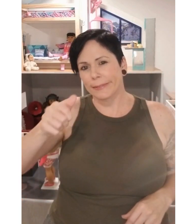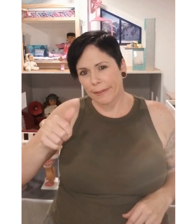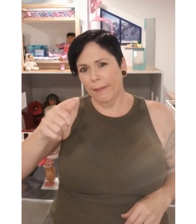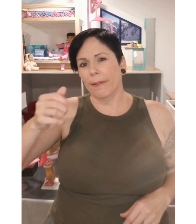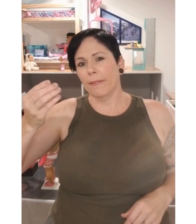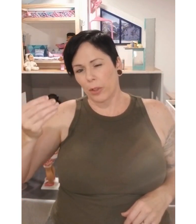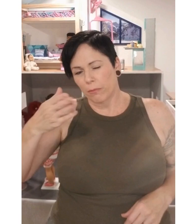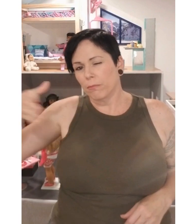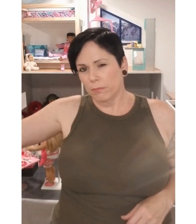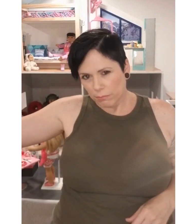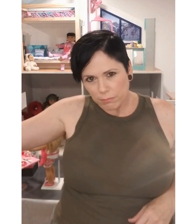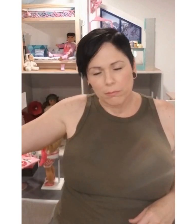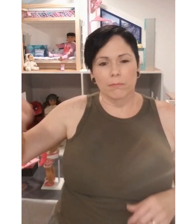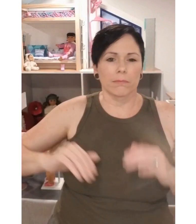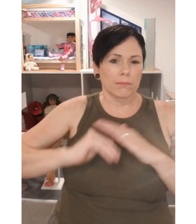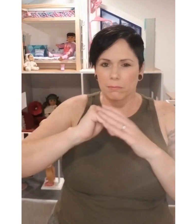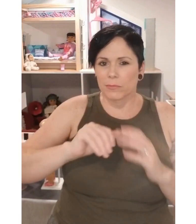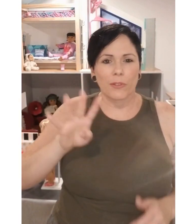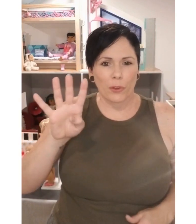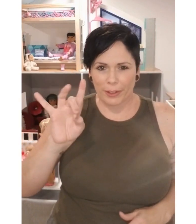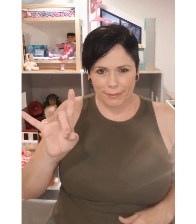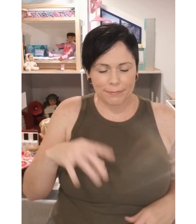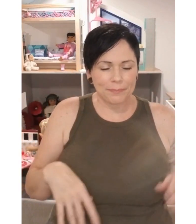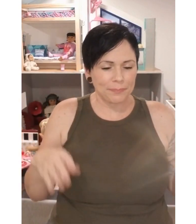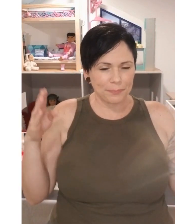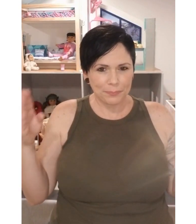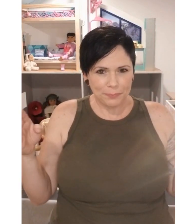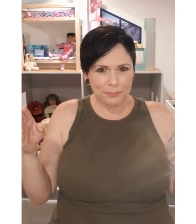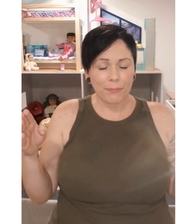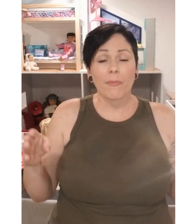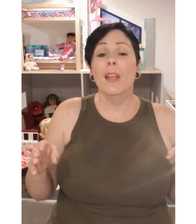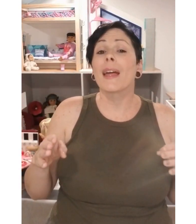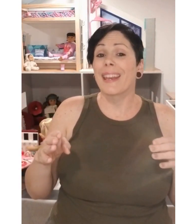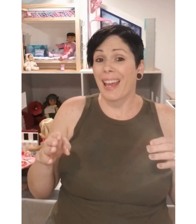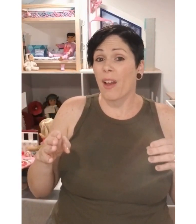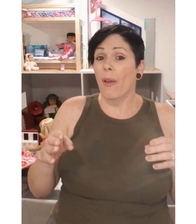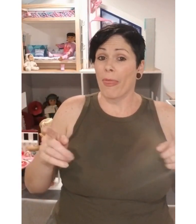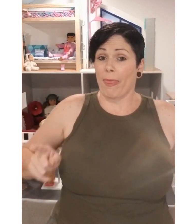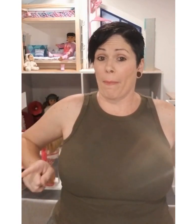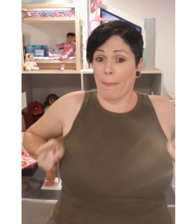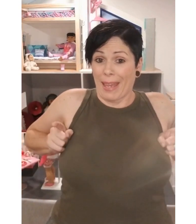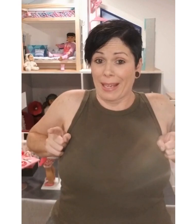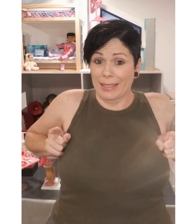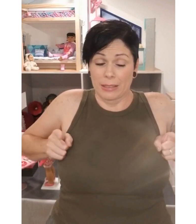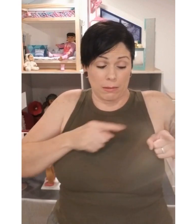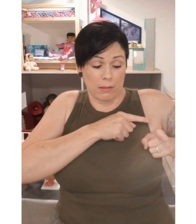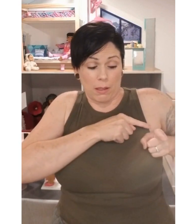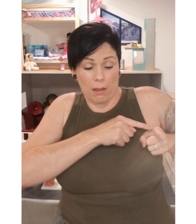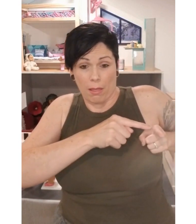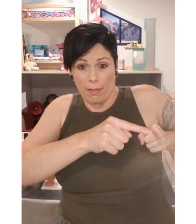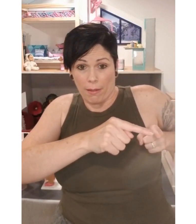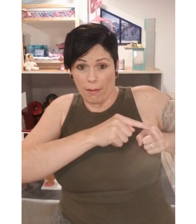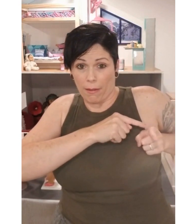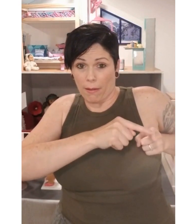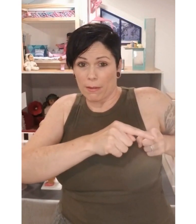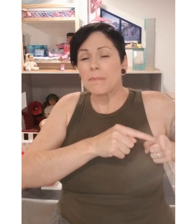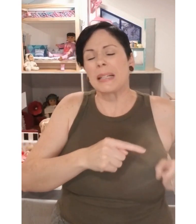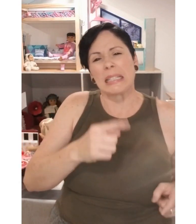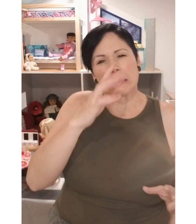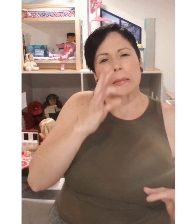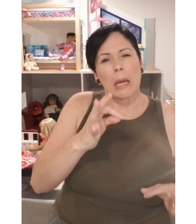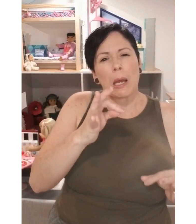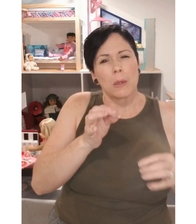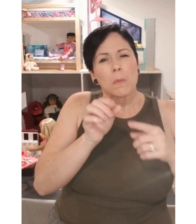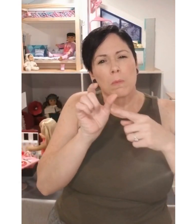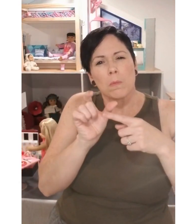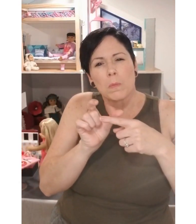the pegs a little bit longer than the ones that on my upstairs pegboards. And I just have always felt like they're a